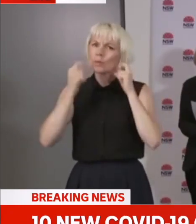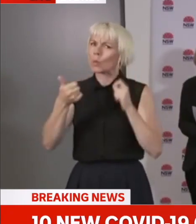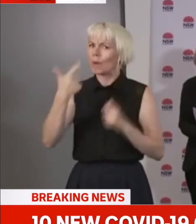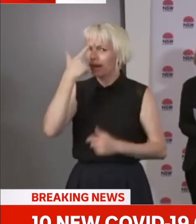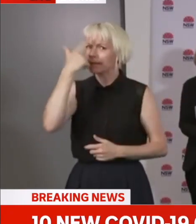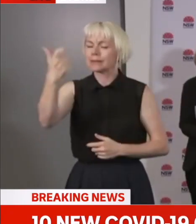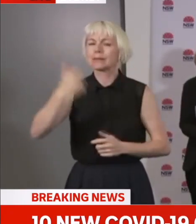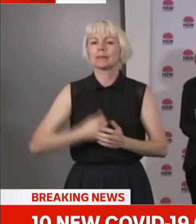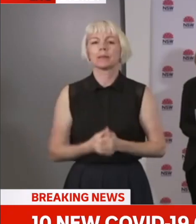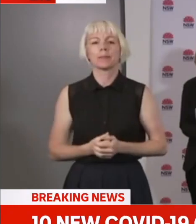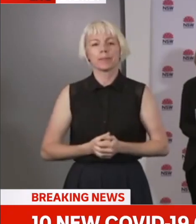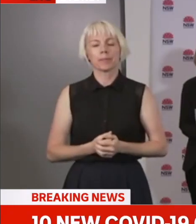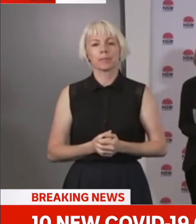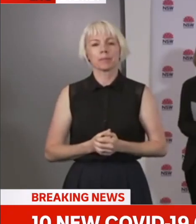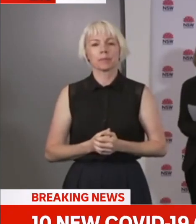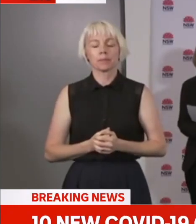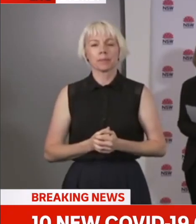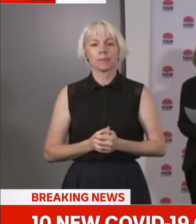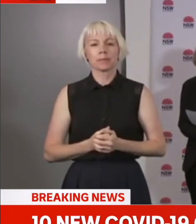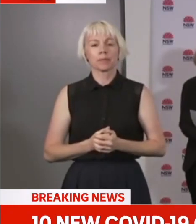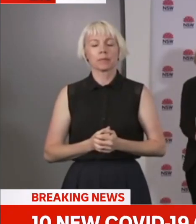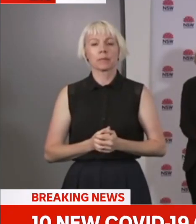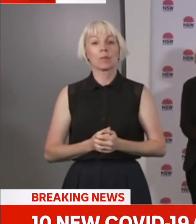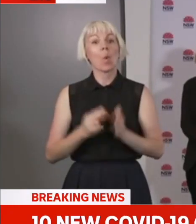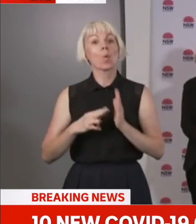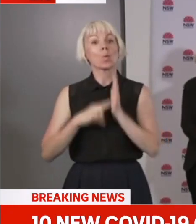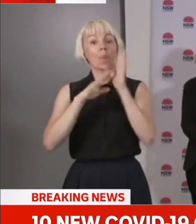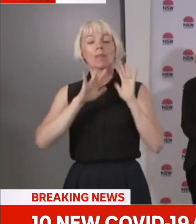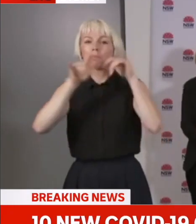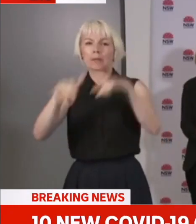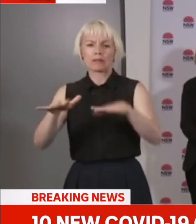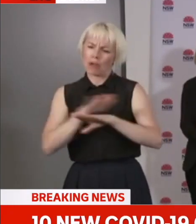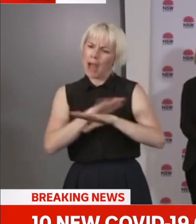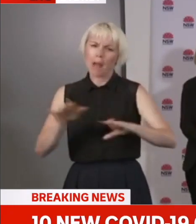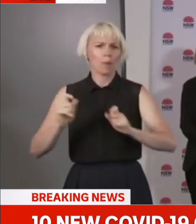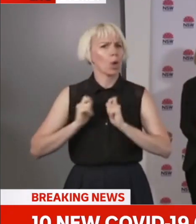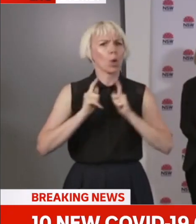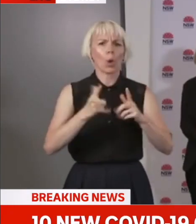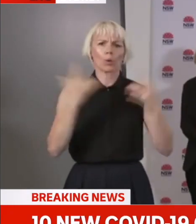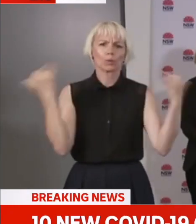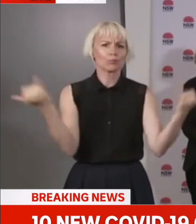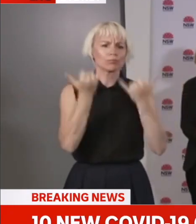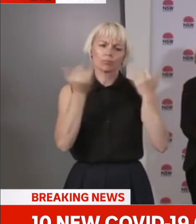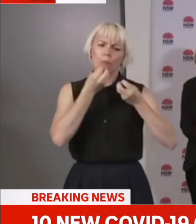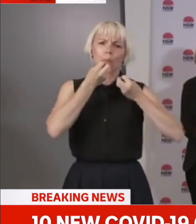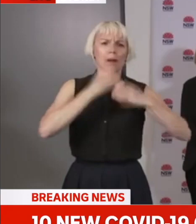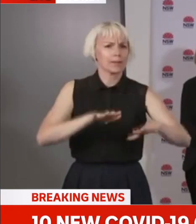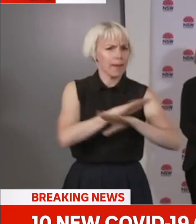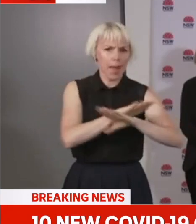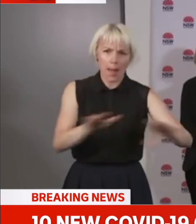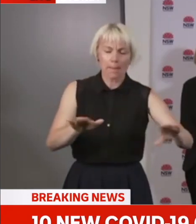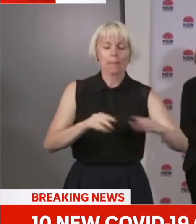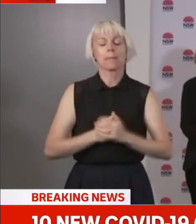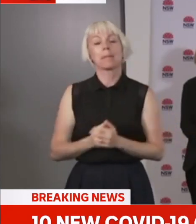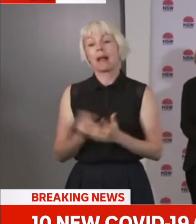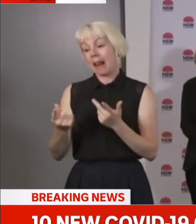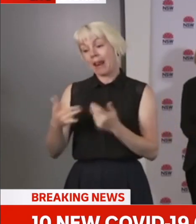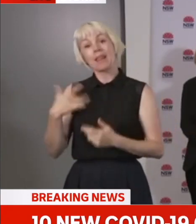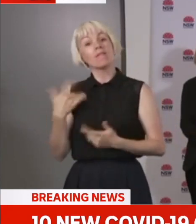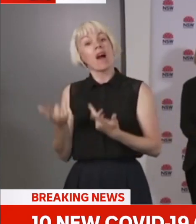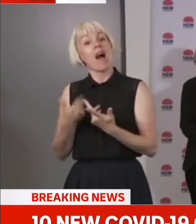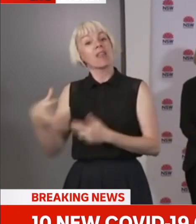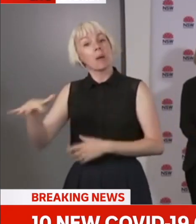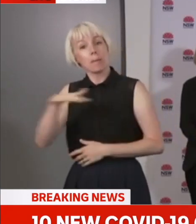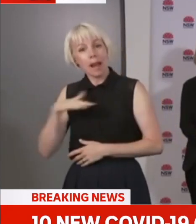outside of the Northern Beaches, because certainly we don't want anybody on the Northern Beaches doing that, but if you are going to continue those activities, please be extra COVID